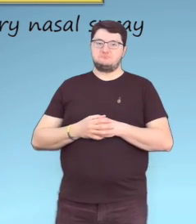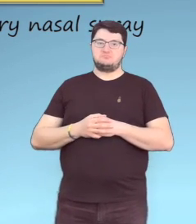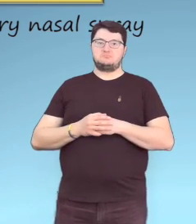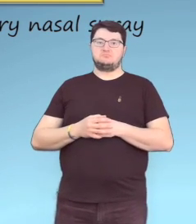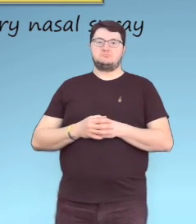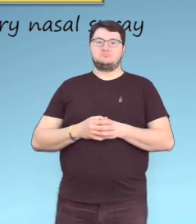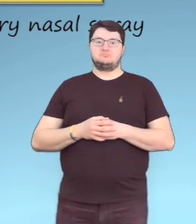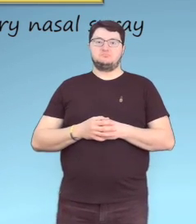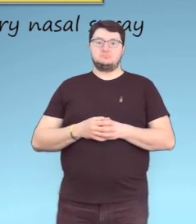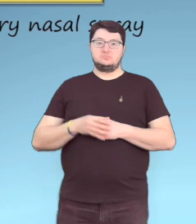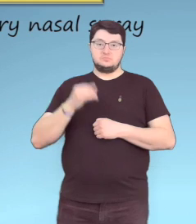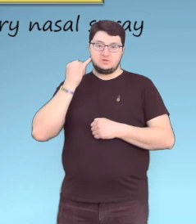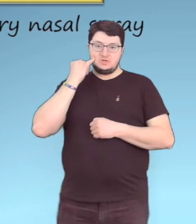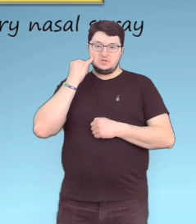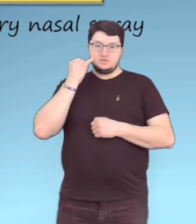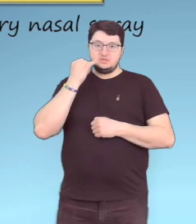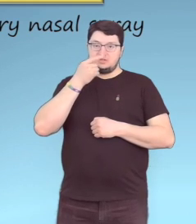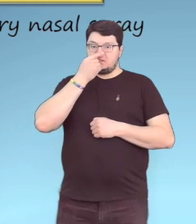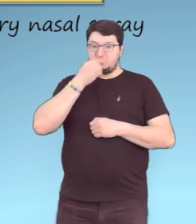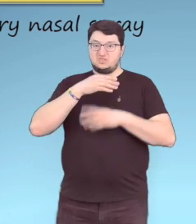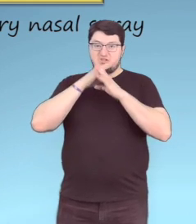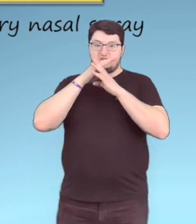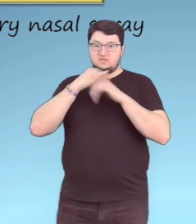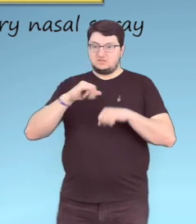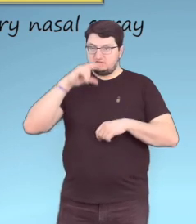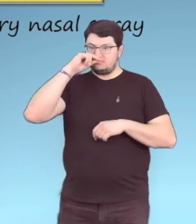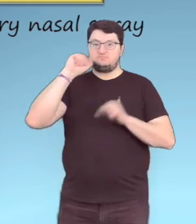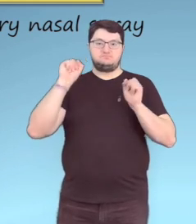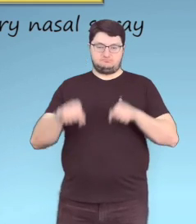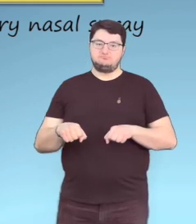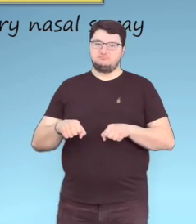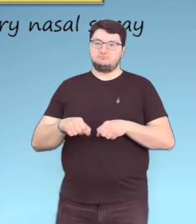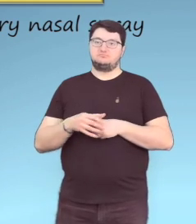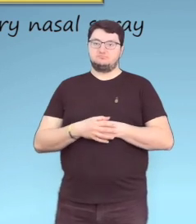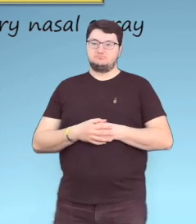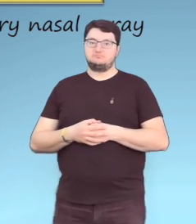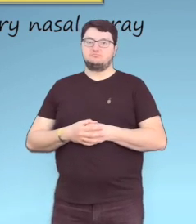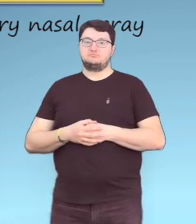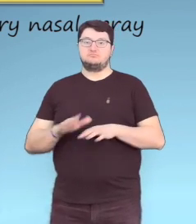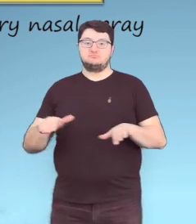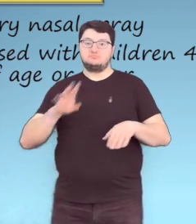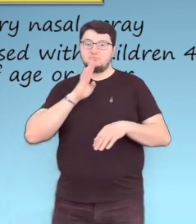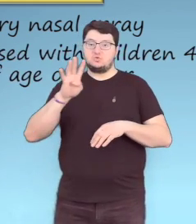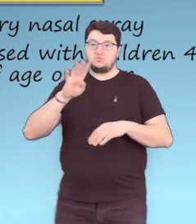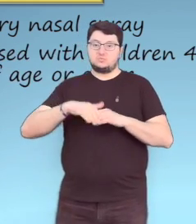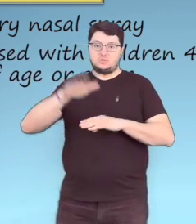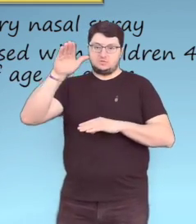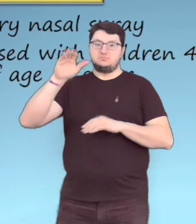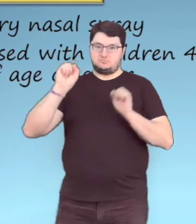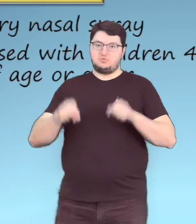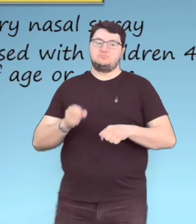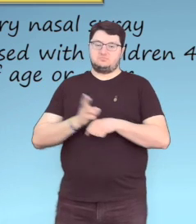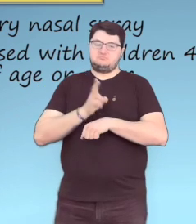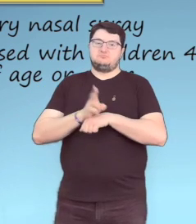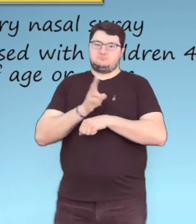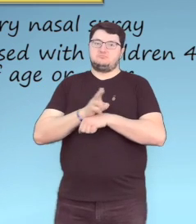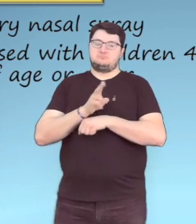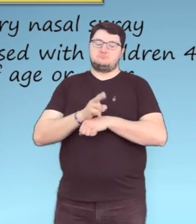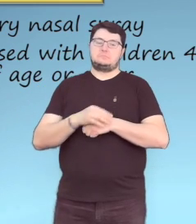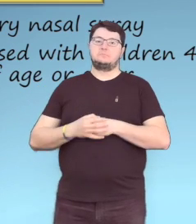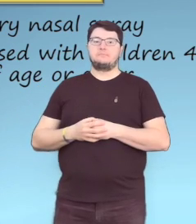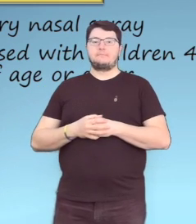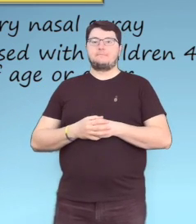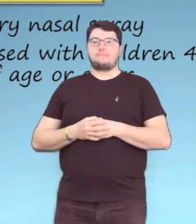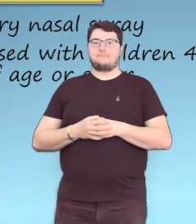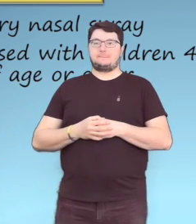to be inhaled. It will work even if the child is congested. It can be used with children that are 4 years